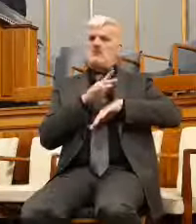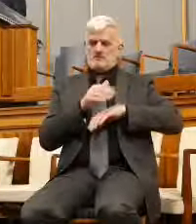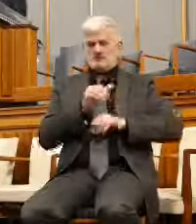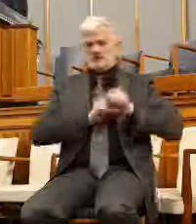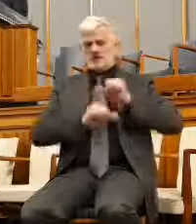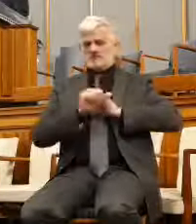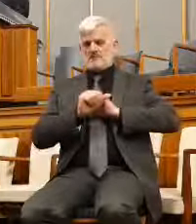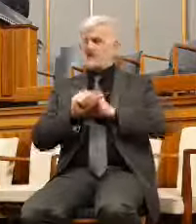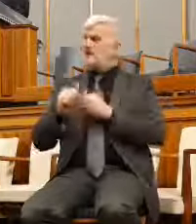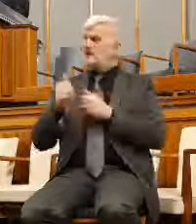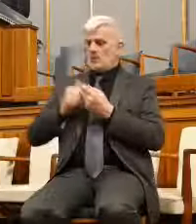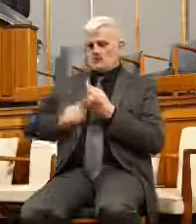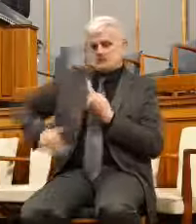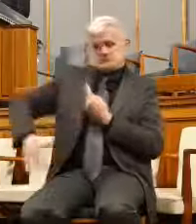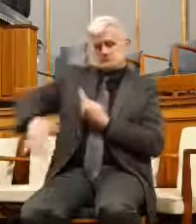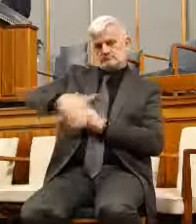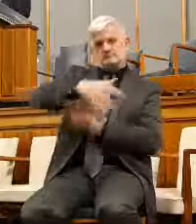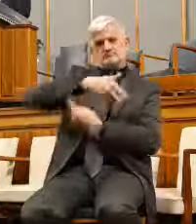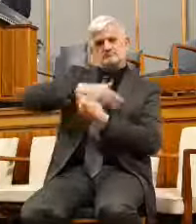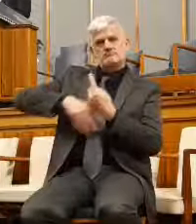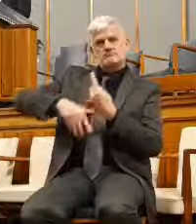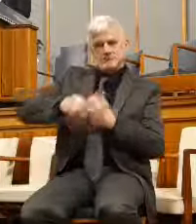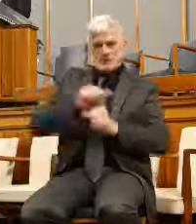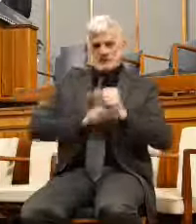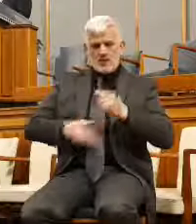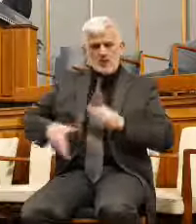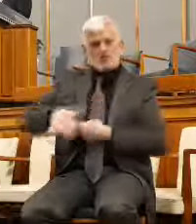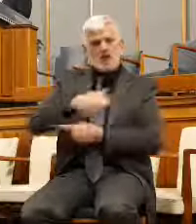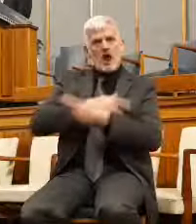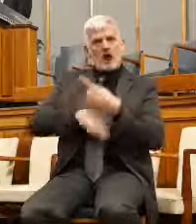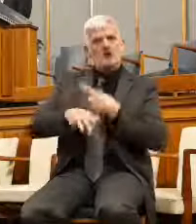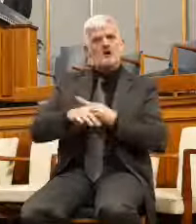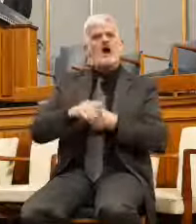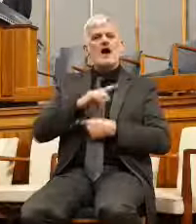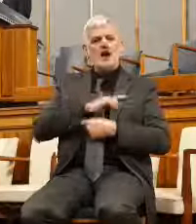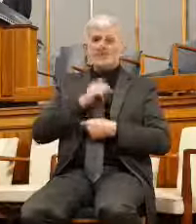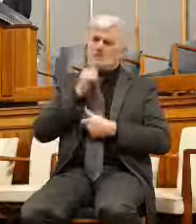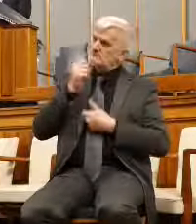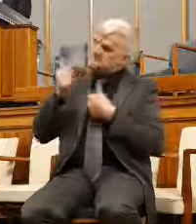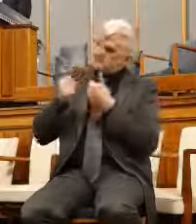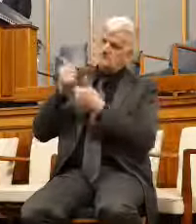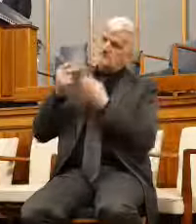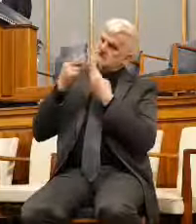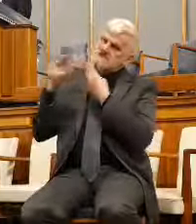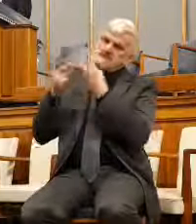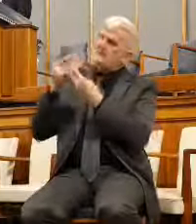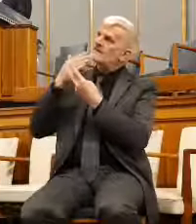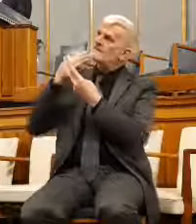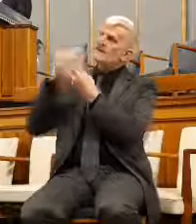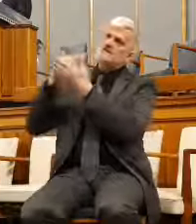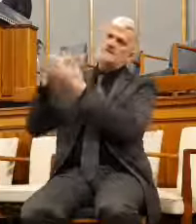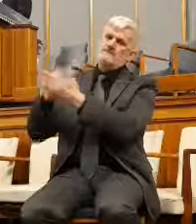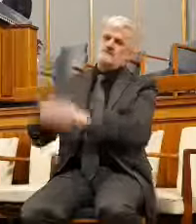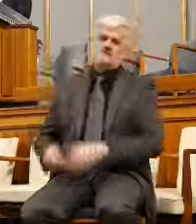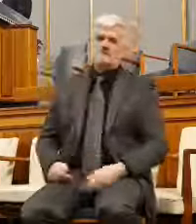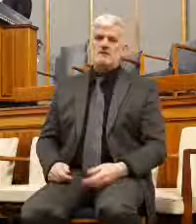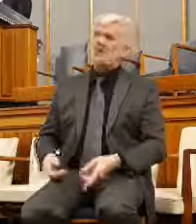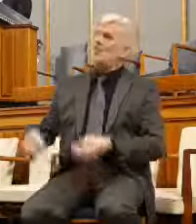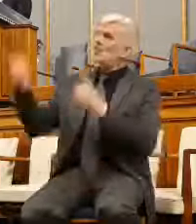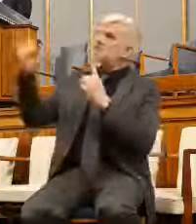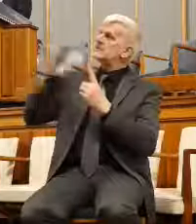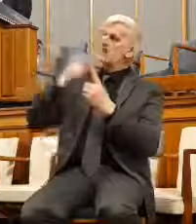compass me about with songs of deliverance. I will instruct thee and teach